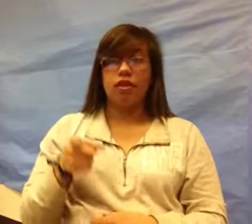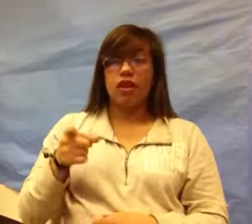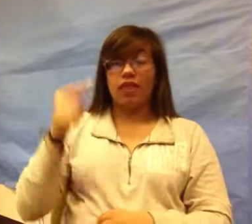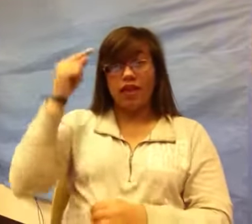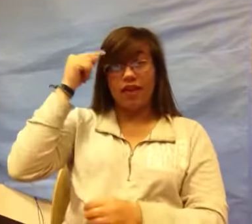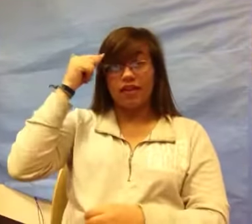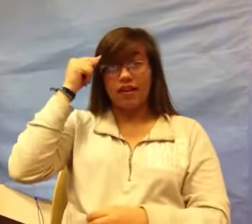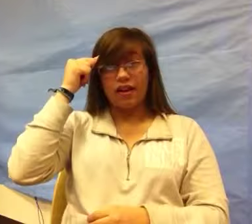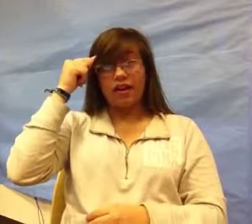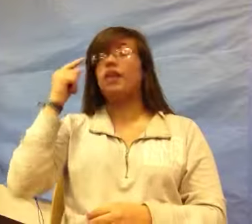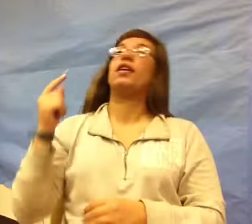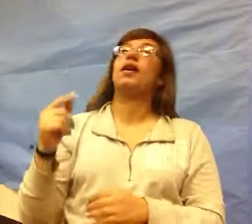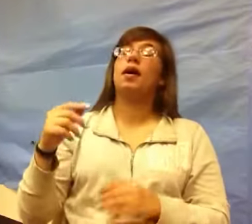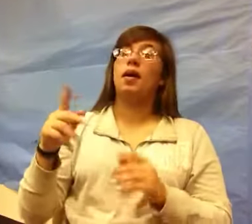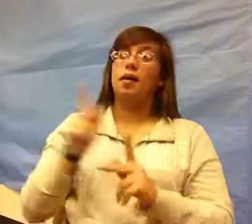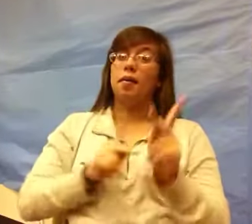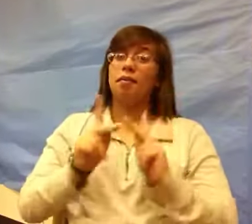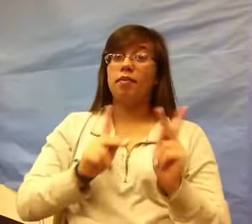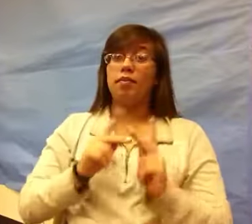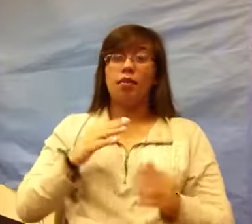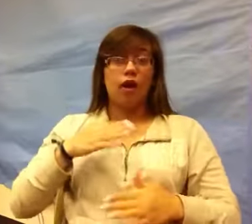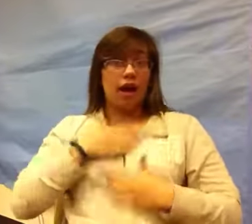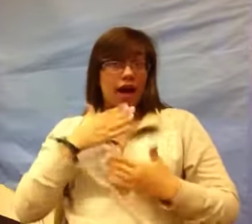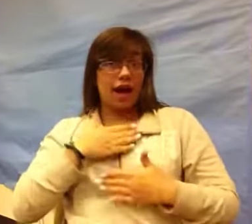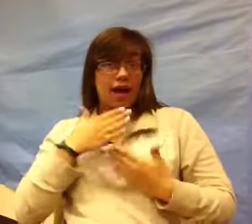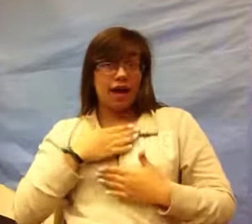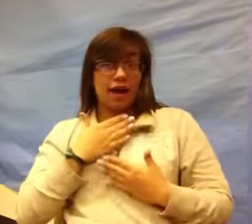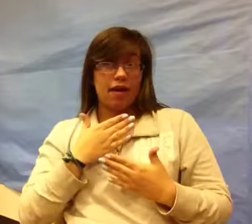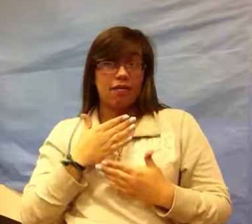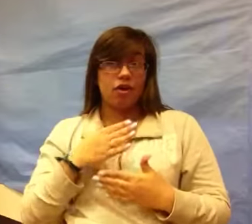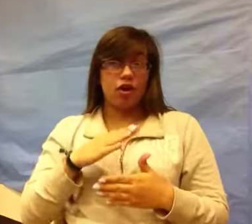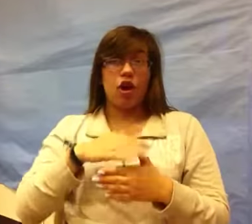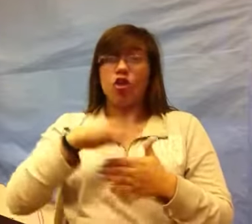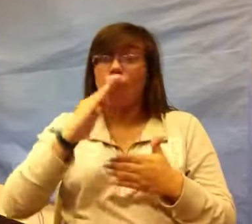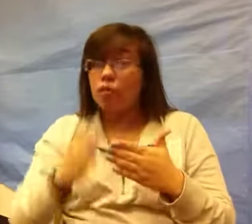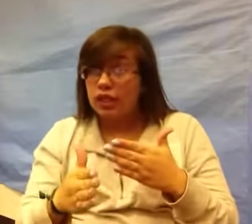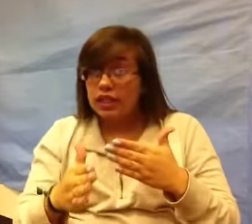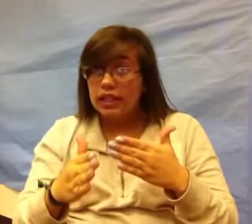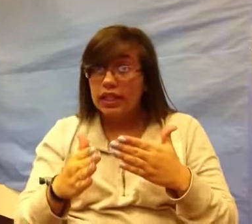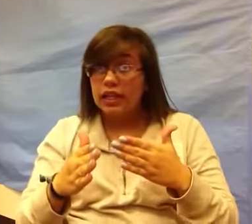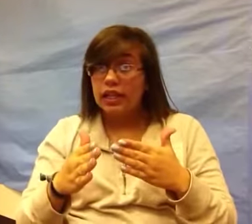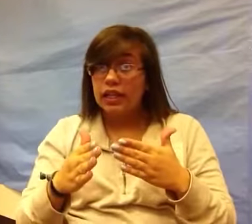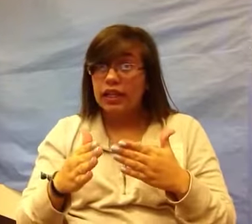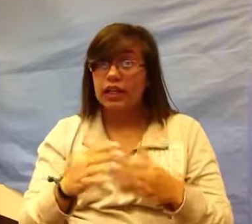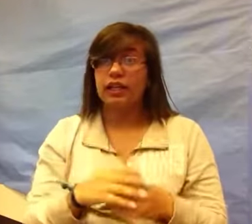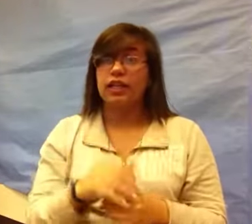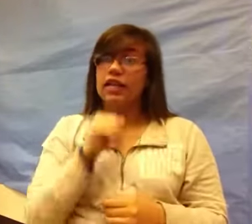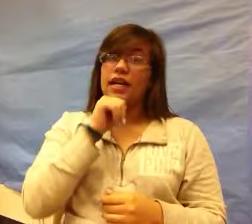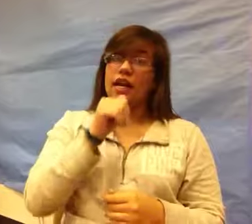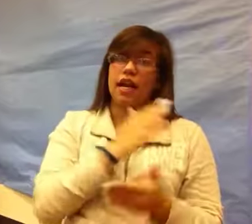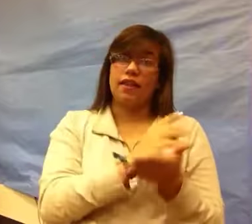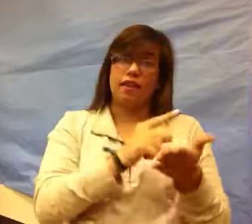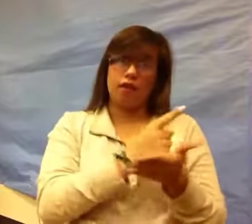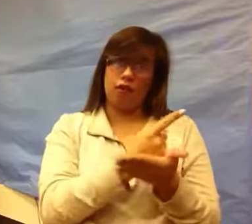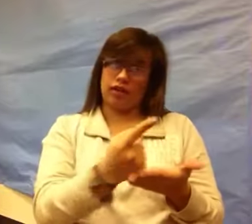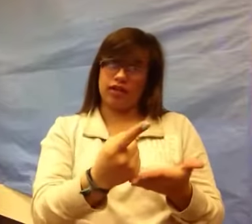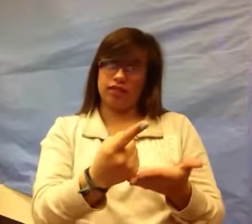they are during the week. And this is something that your personal experience has probably confirmed over and over and over again. You might not think this is something